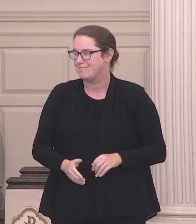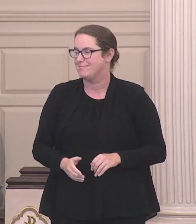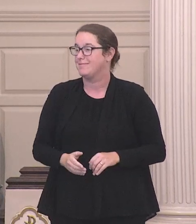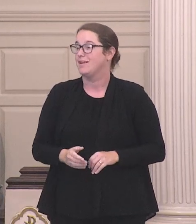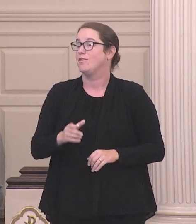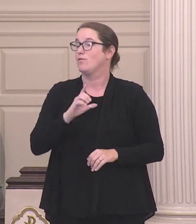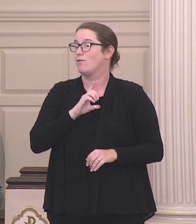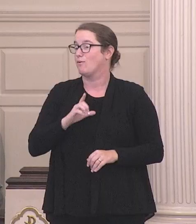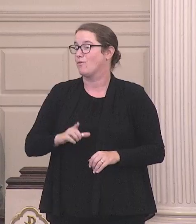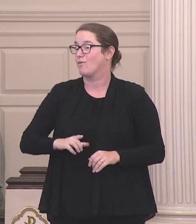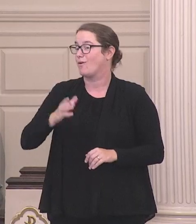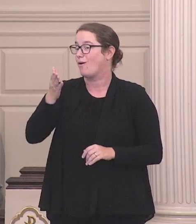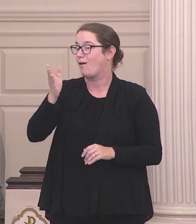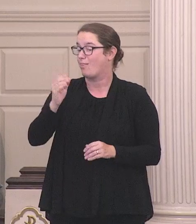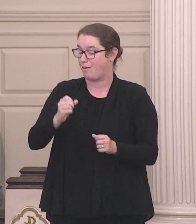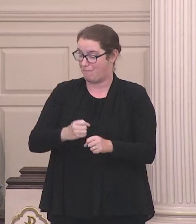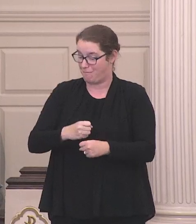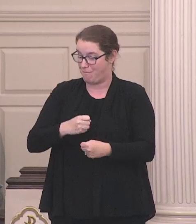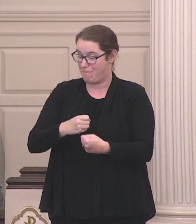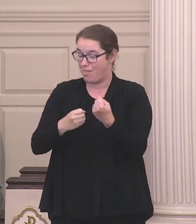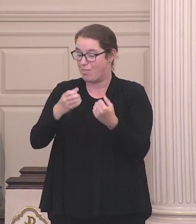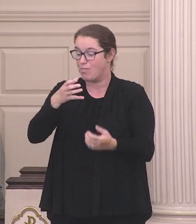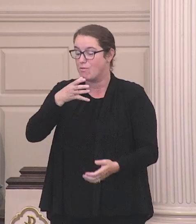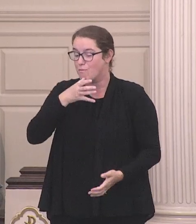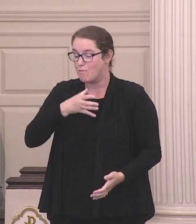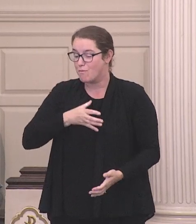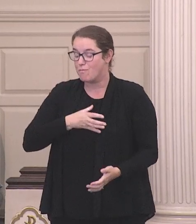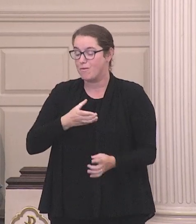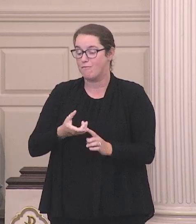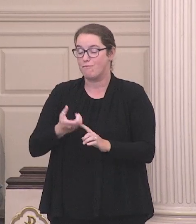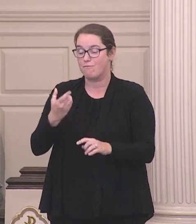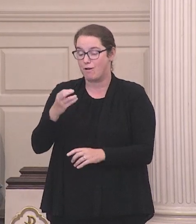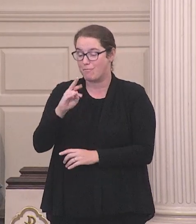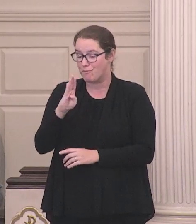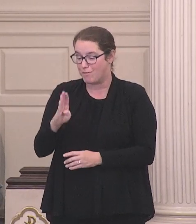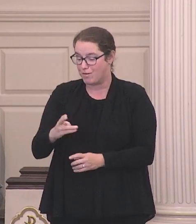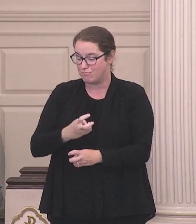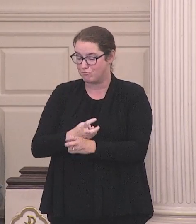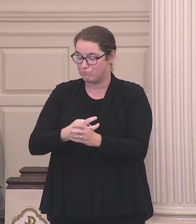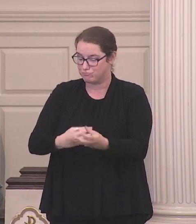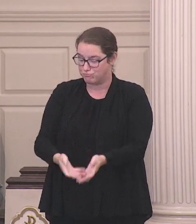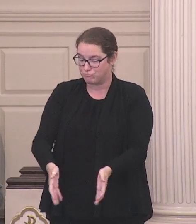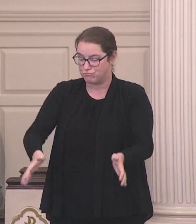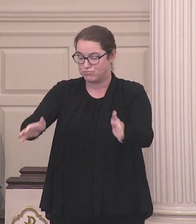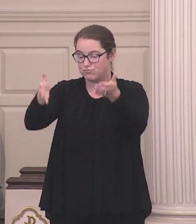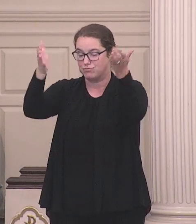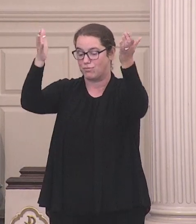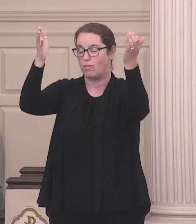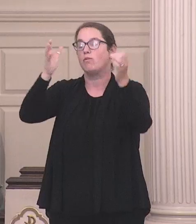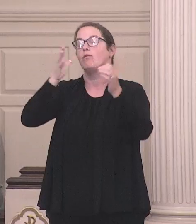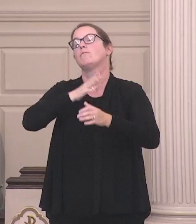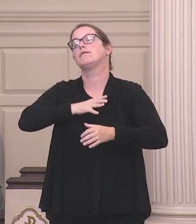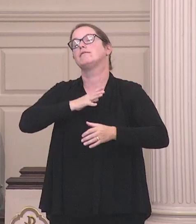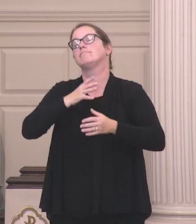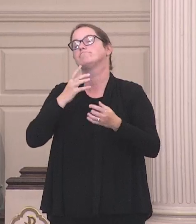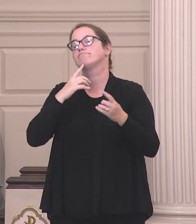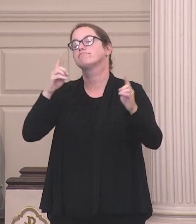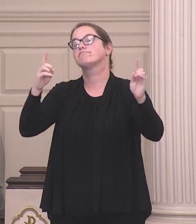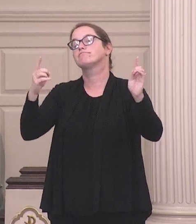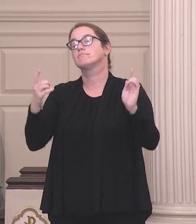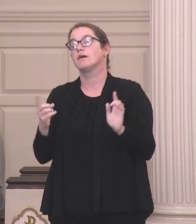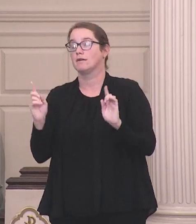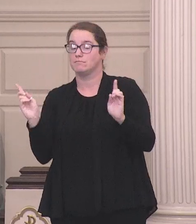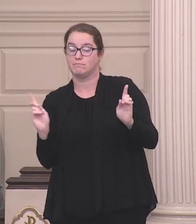The Lord God then built up into a woman the rib that he had taken from the man. When he brought